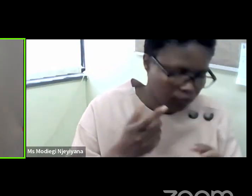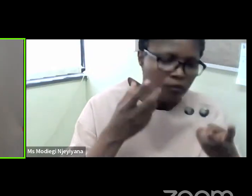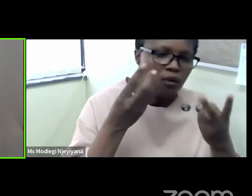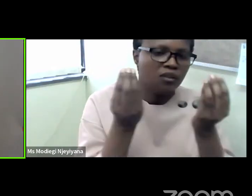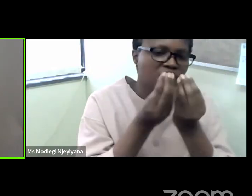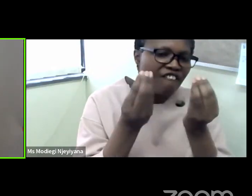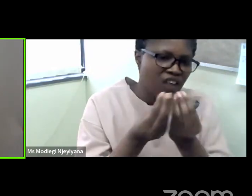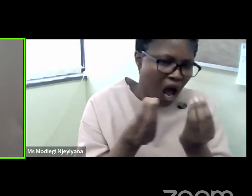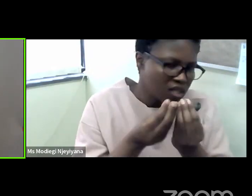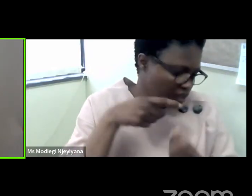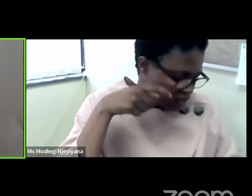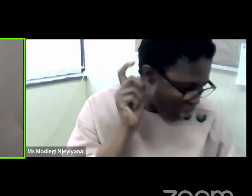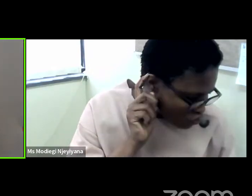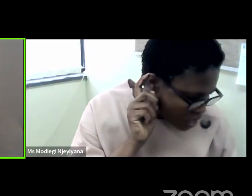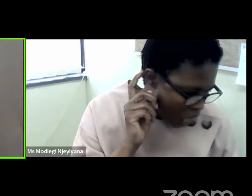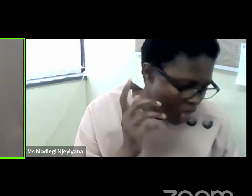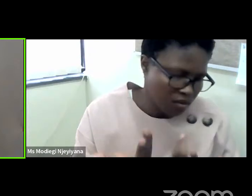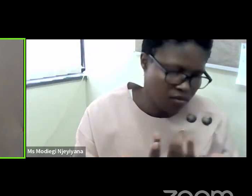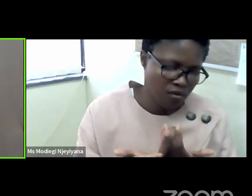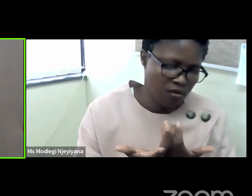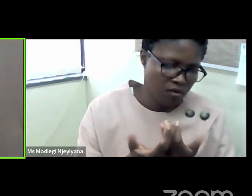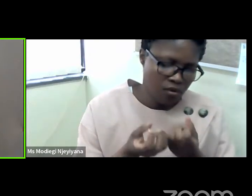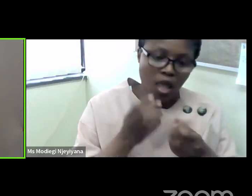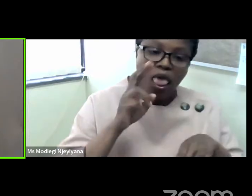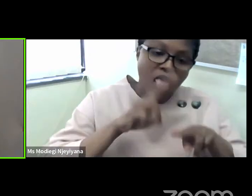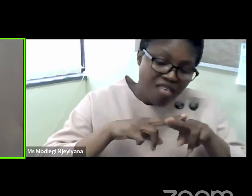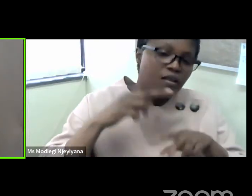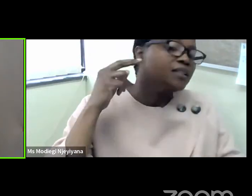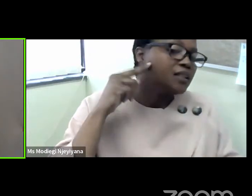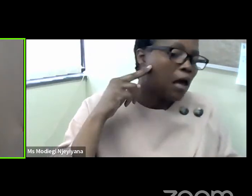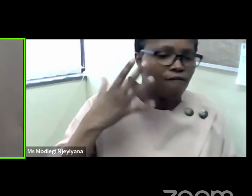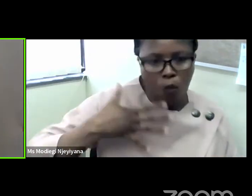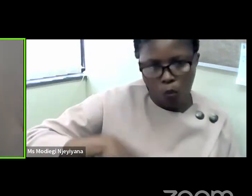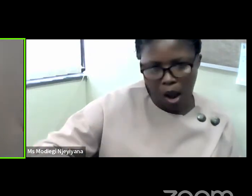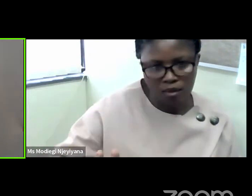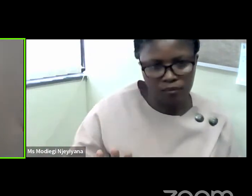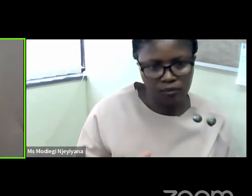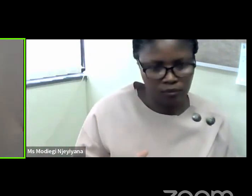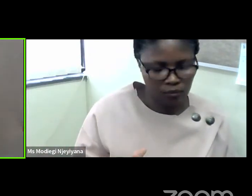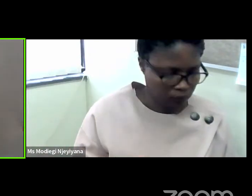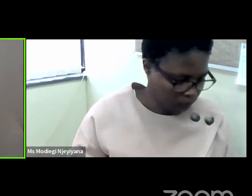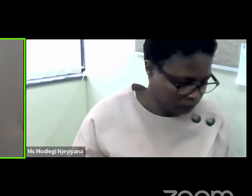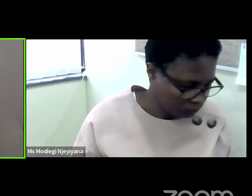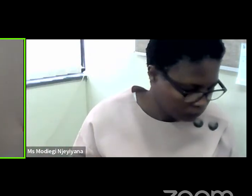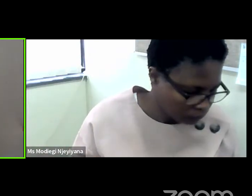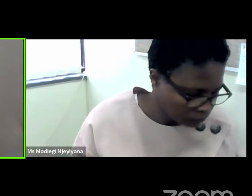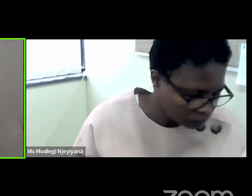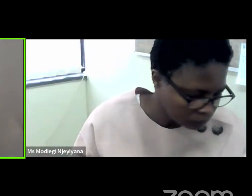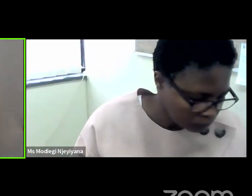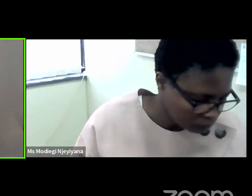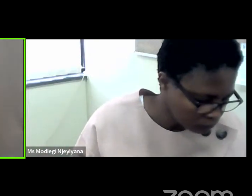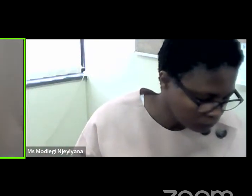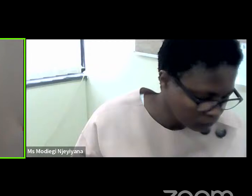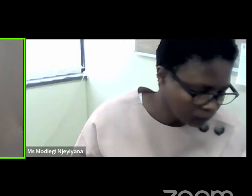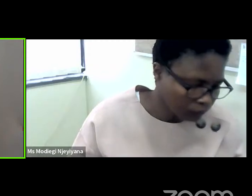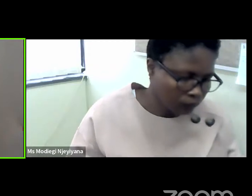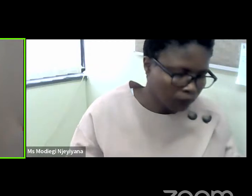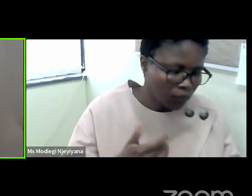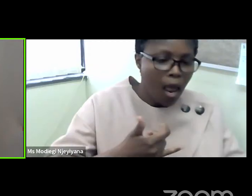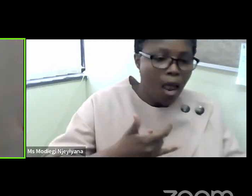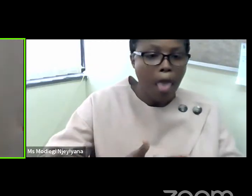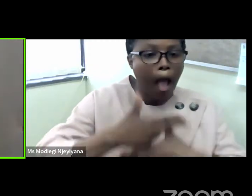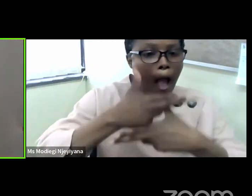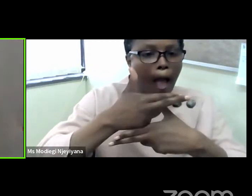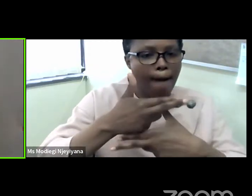So offering a physical support, it's like a hearing aid or a speech therapist, that kind of thing, but only if the